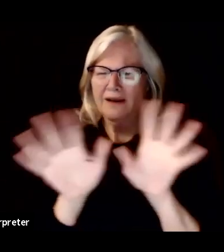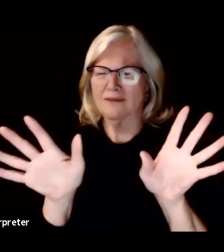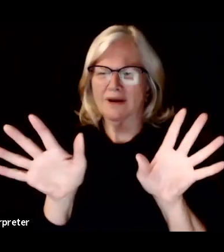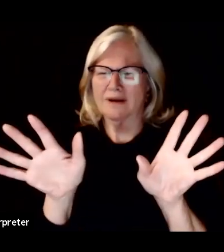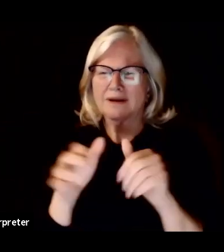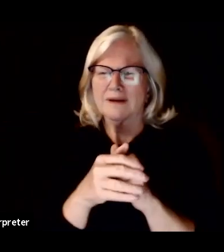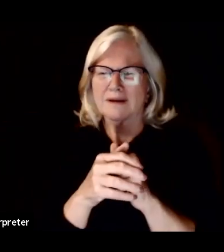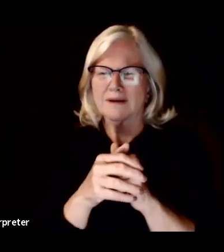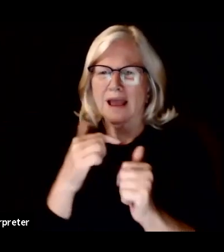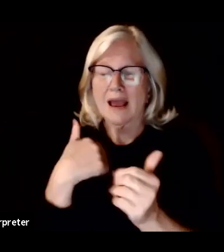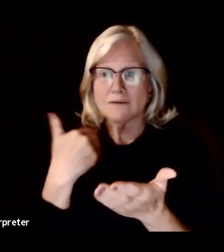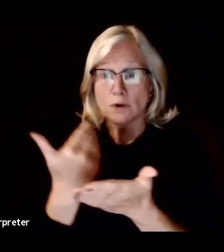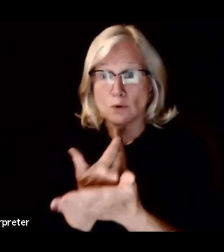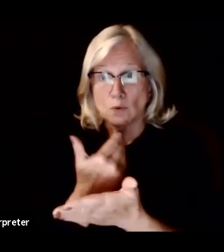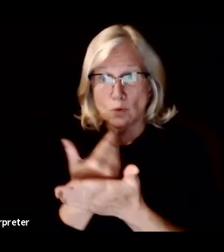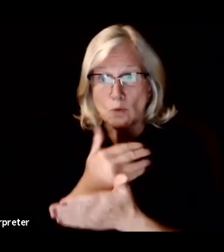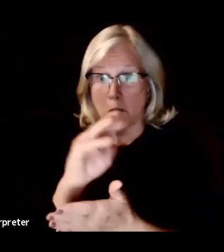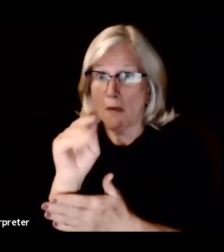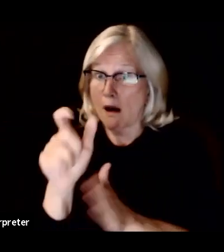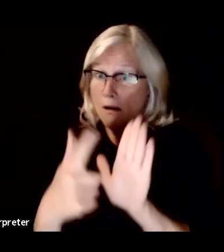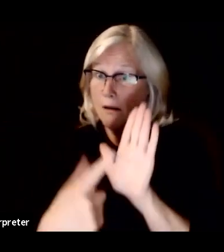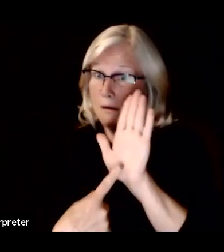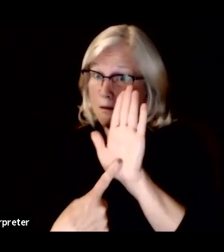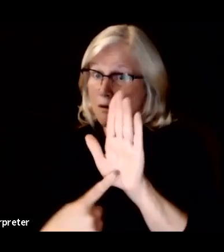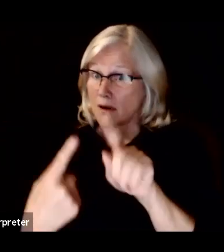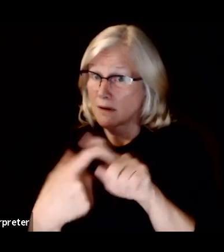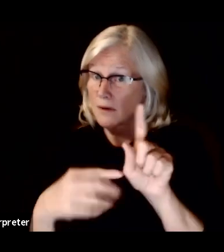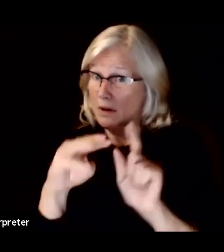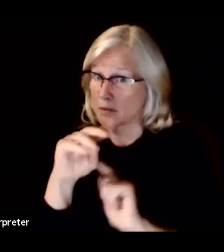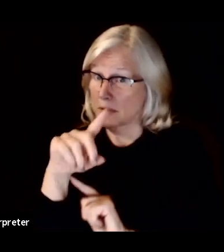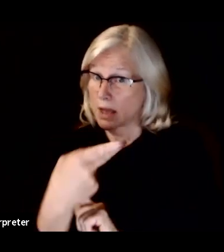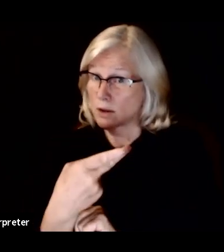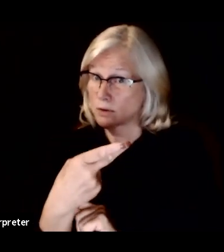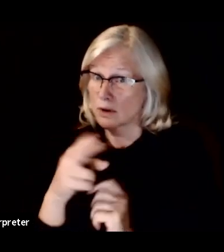model produced by the health department and the University of Minnesota on COVID spread?